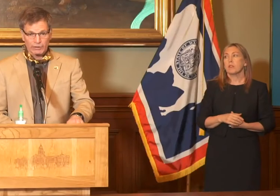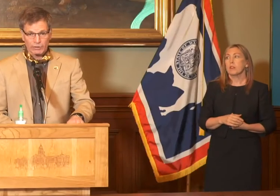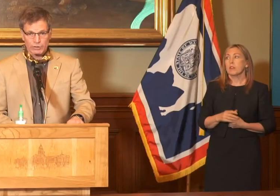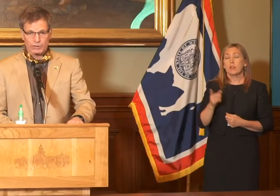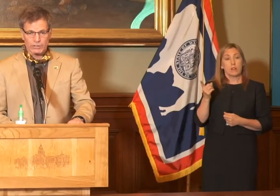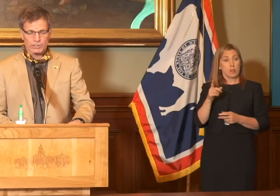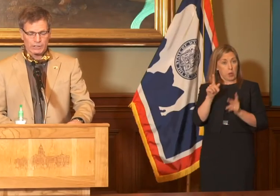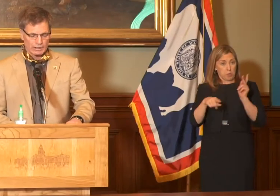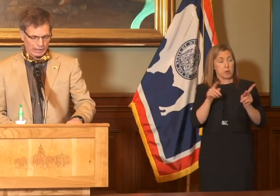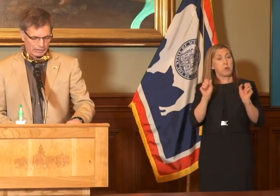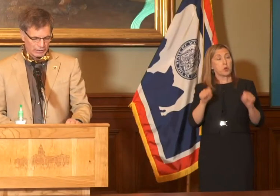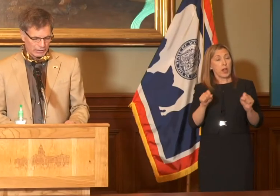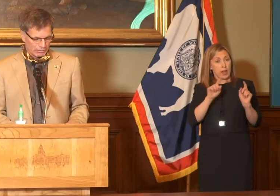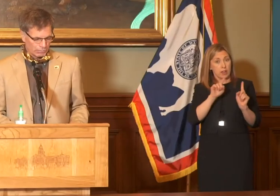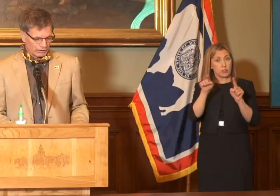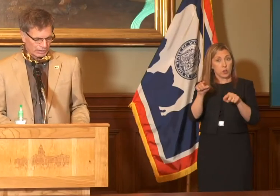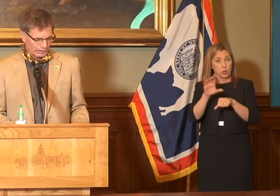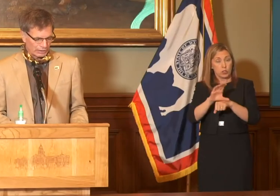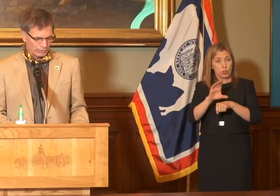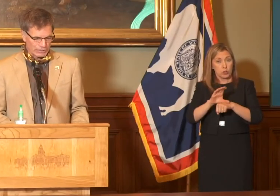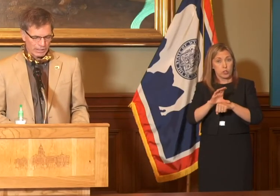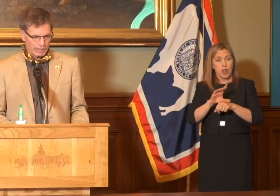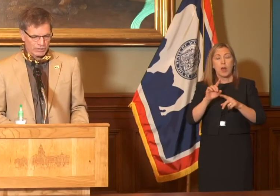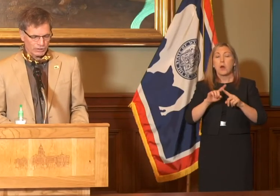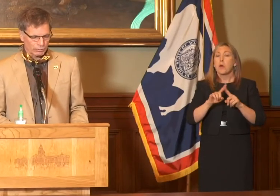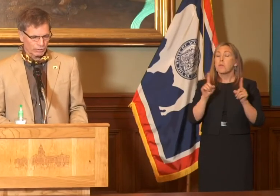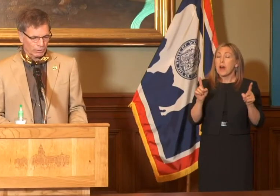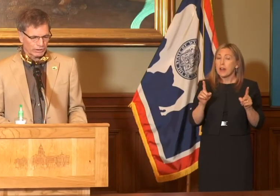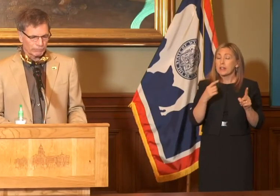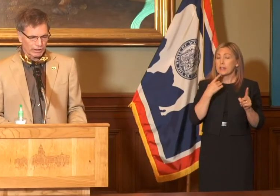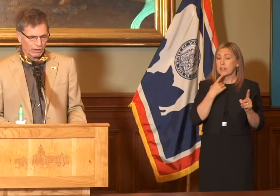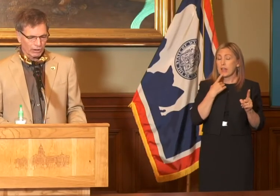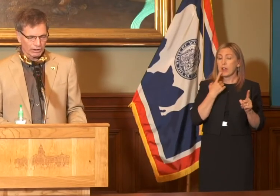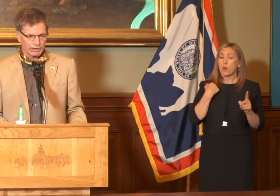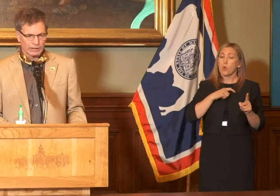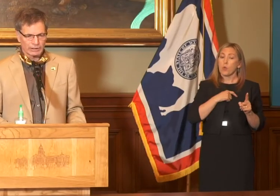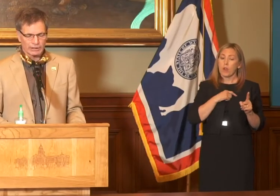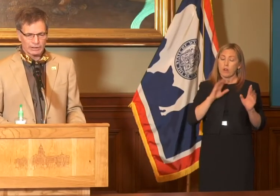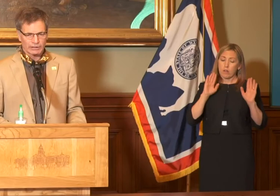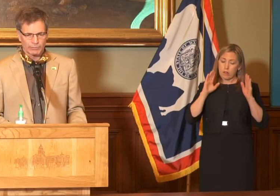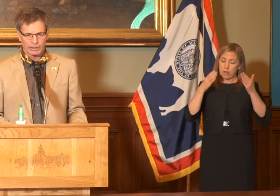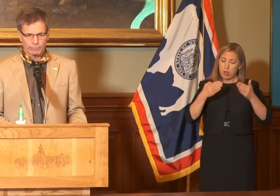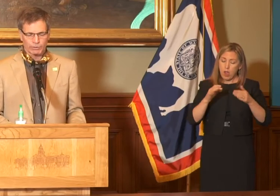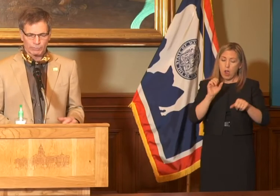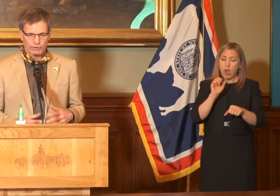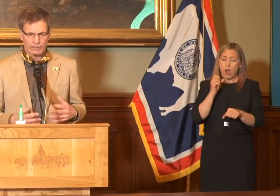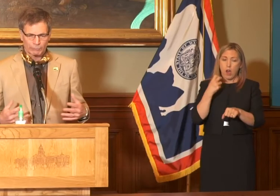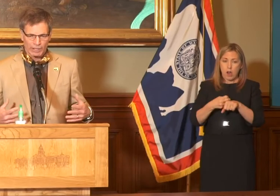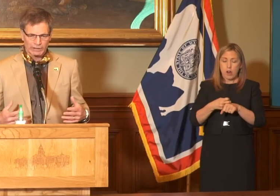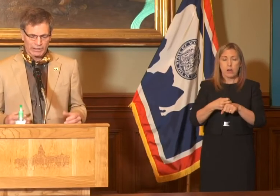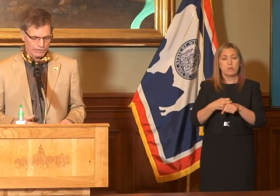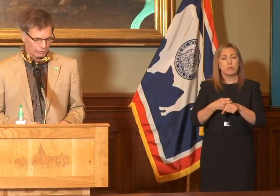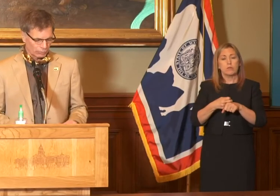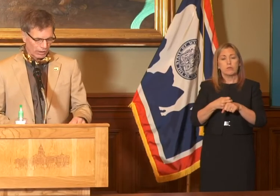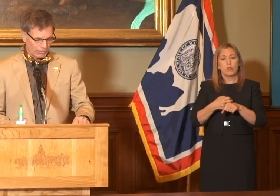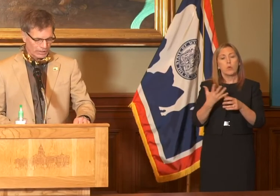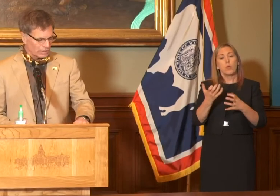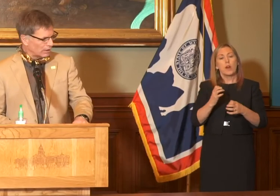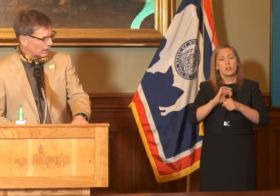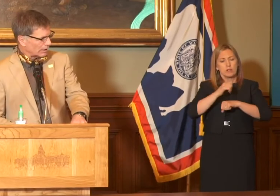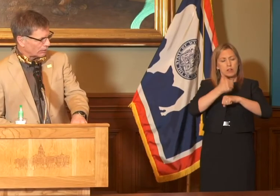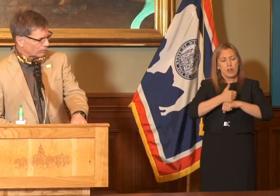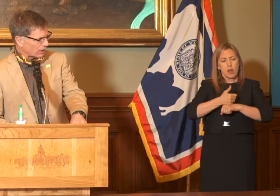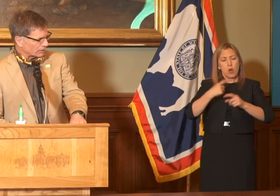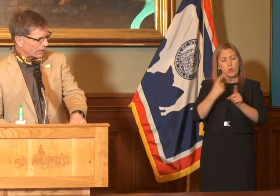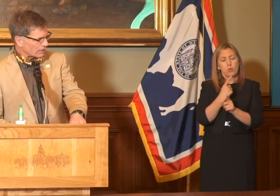People can go to church, but as I mentioned, we're working very hard on coming up with the right kinds of